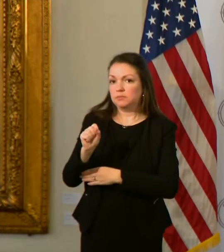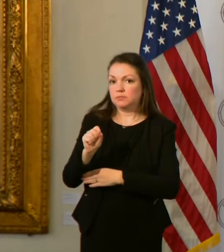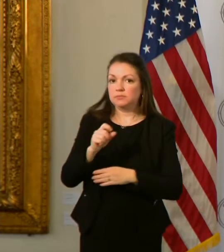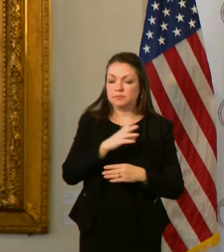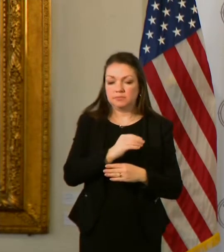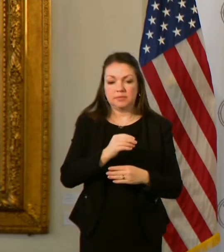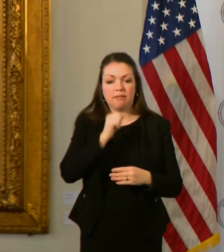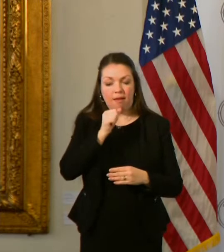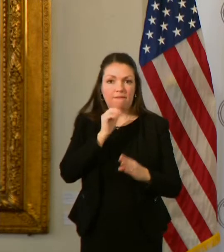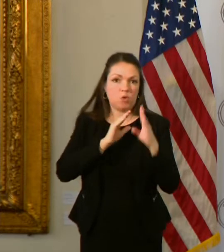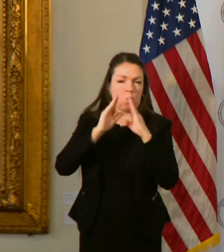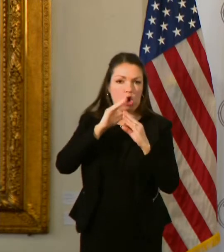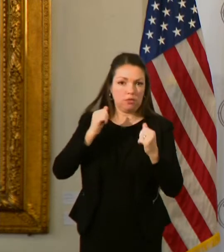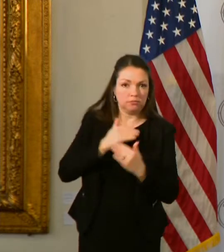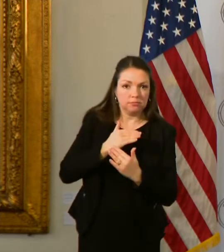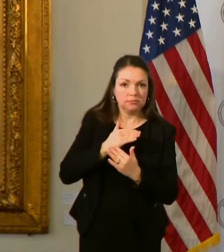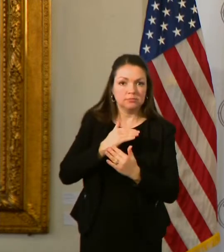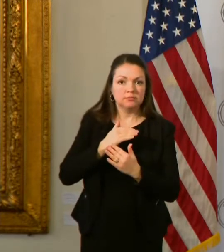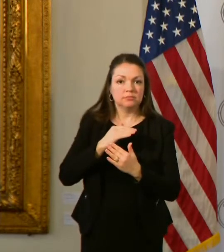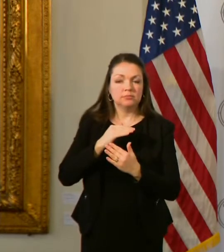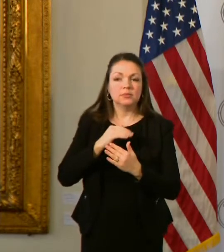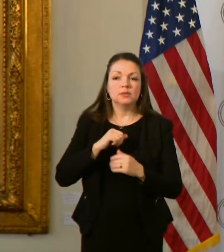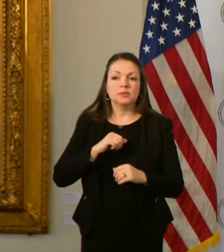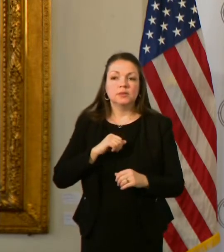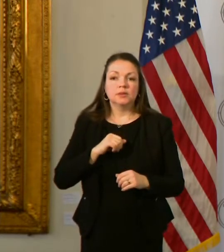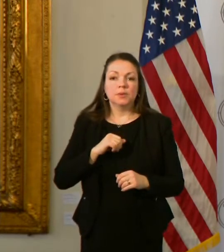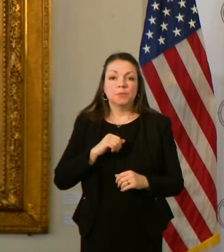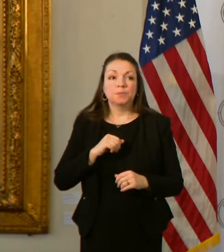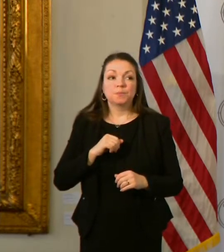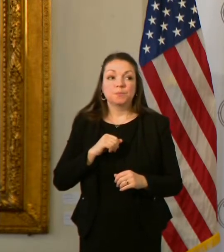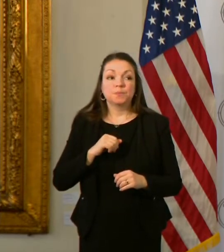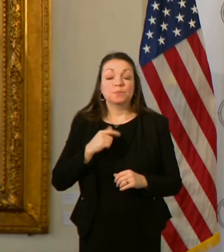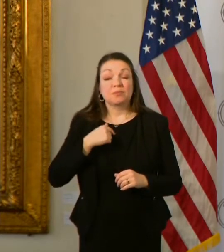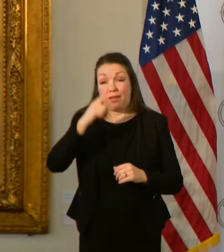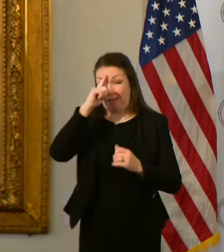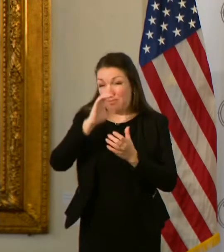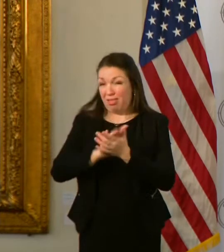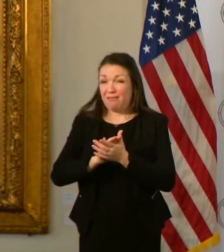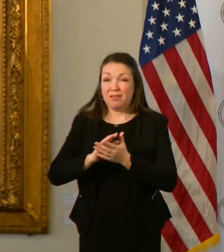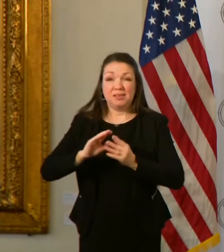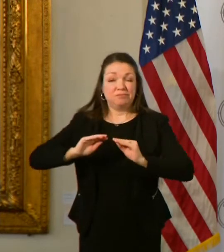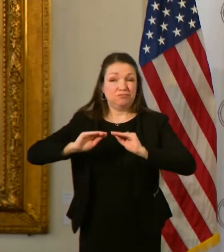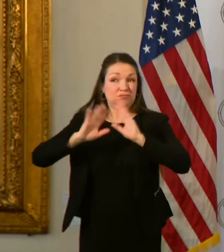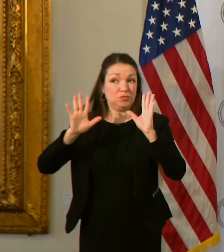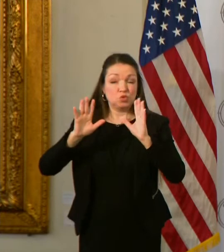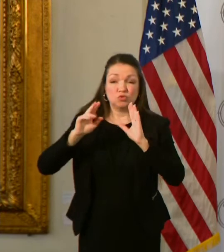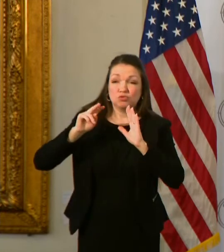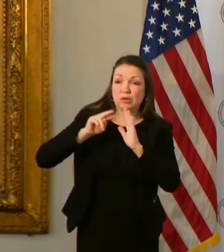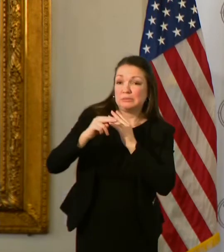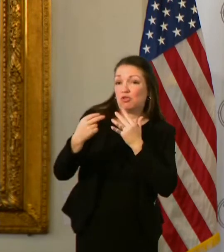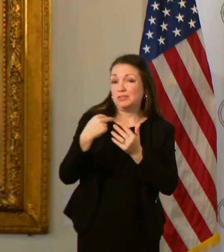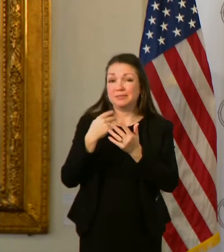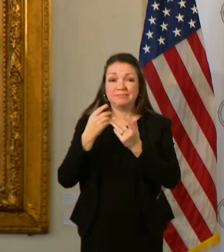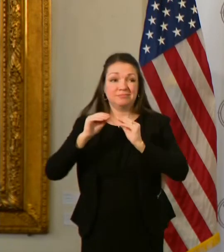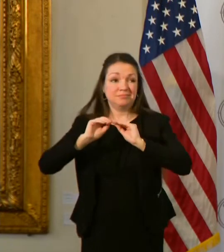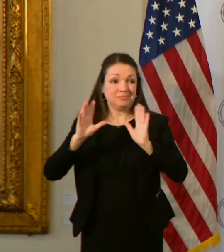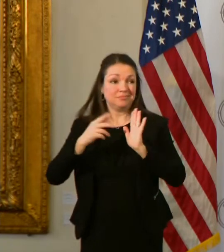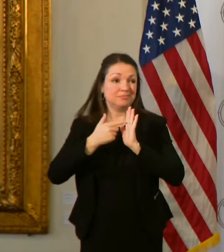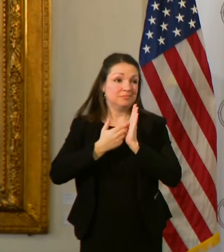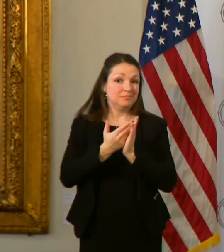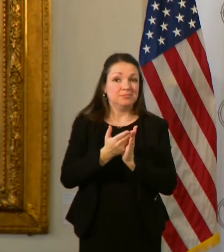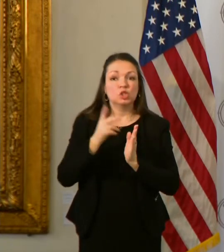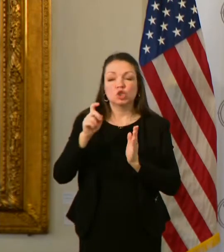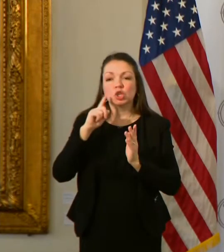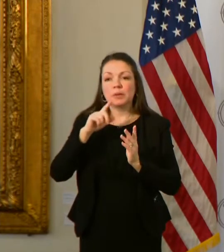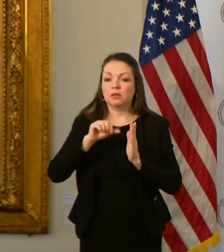addition, as I said before, I believe transparency should be the hallmark of any governmental agency.